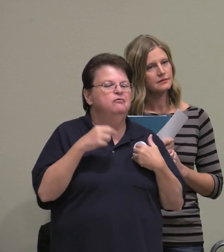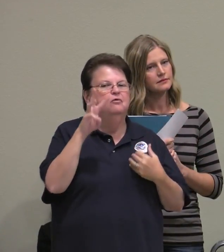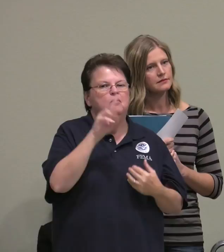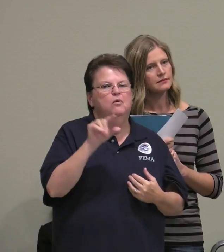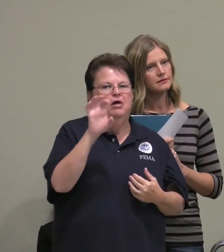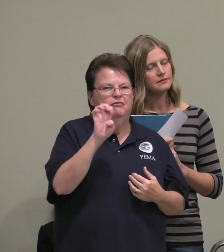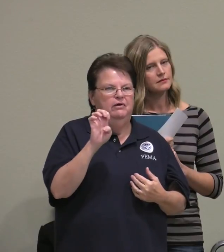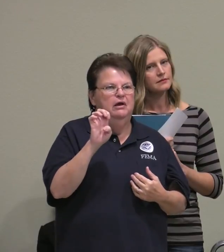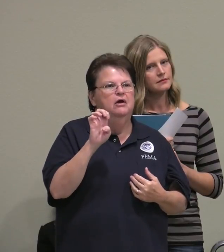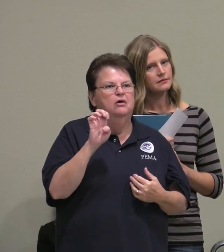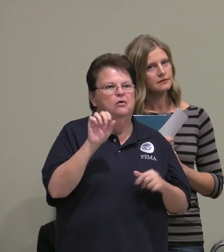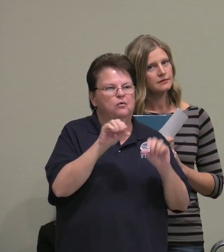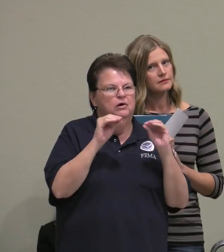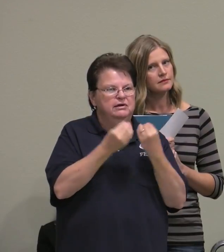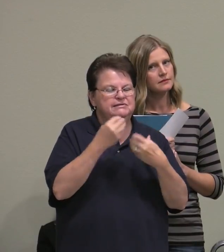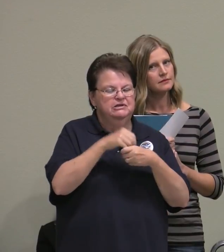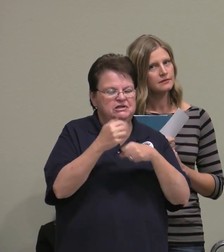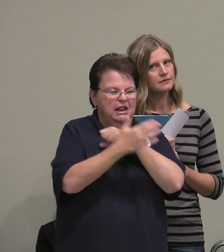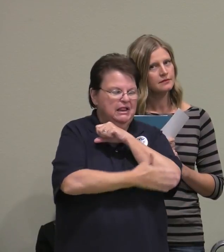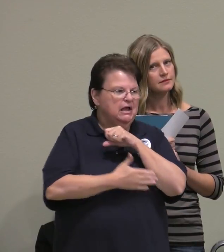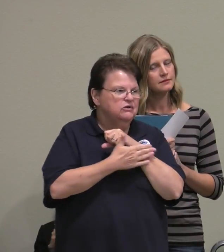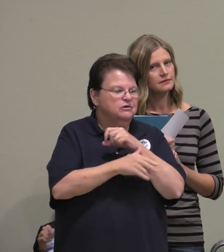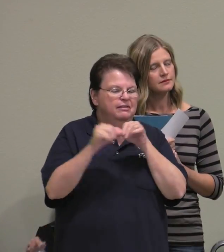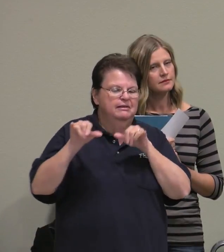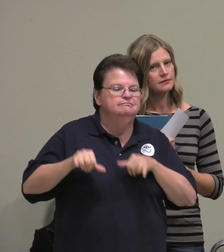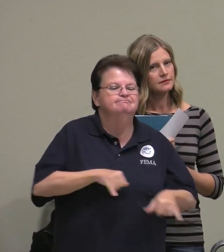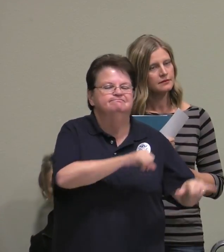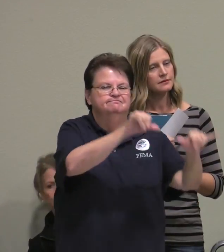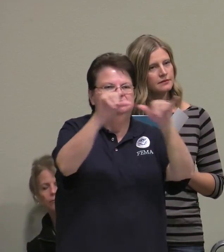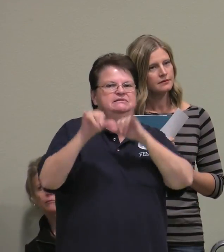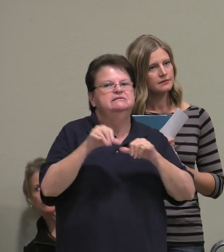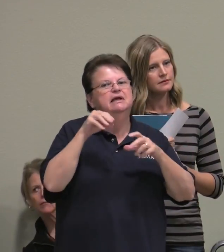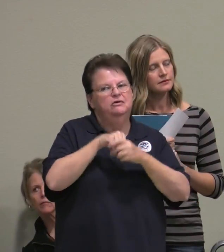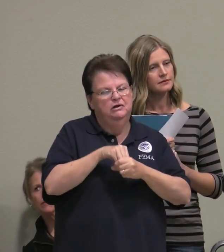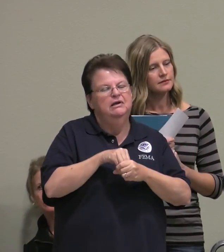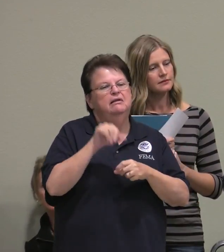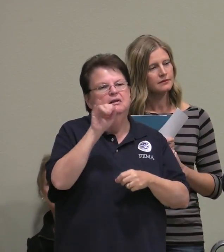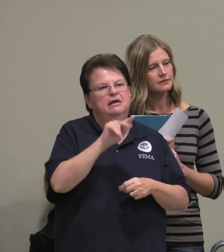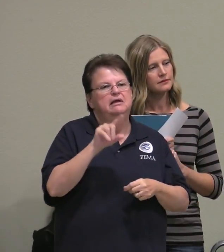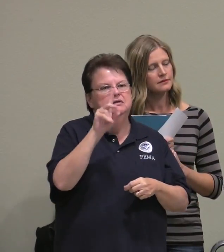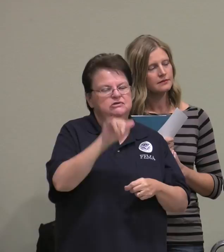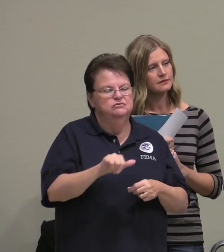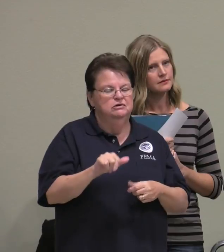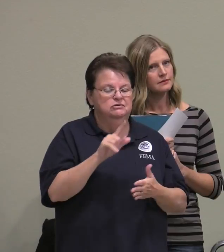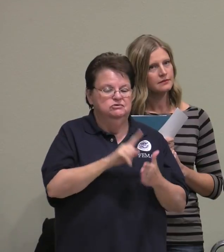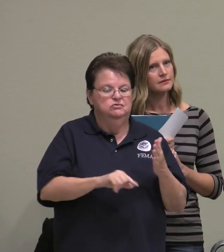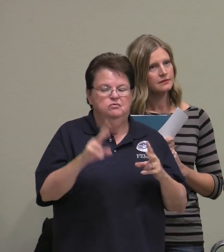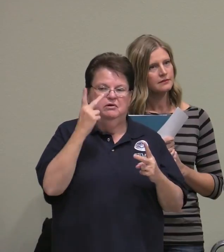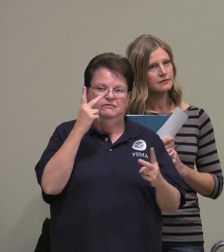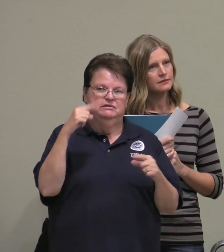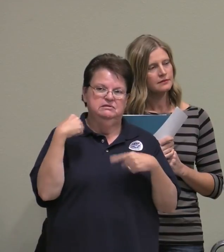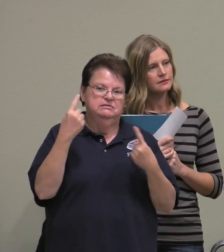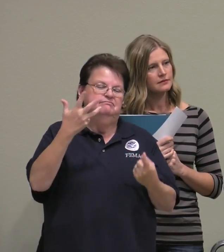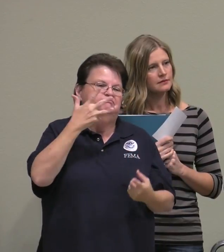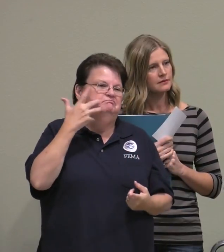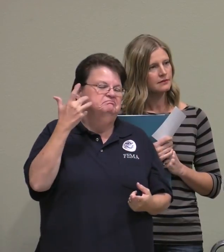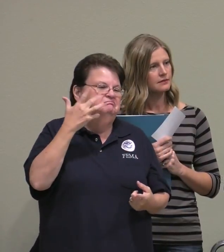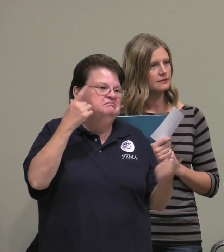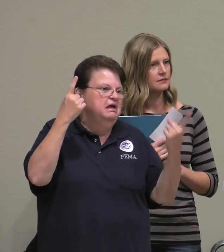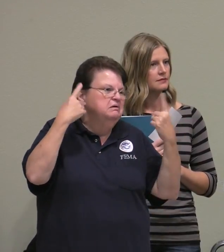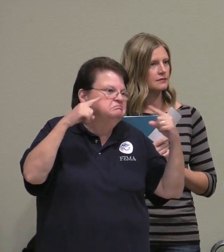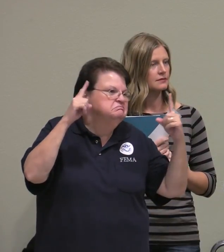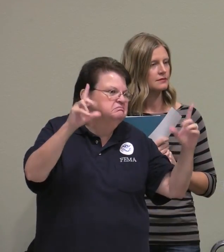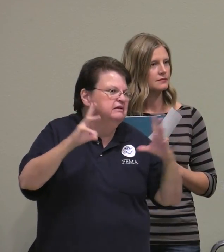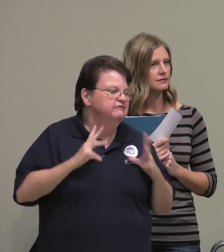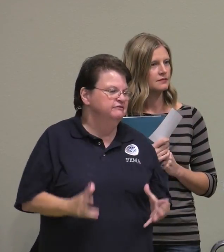organizations around the country that is the standard in the industry. So what I've been seeing is that the cats are all doing fine that